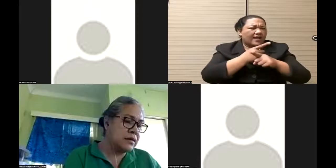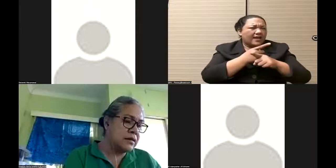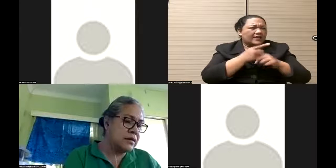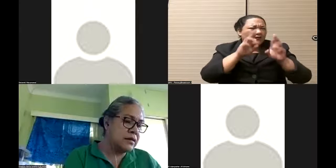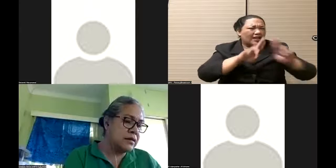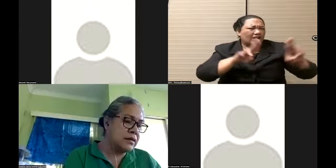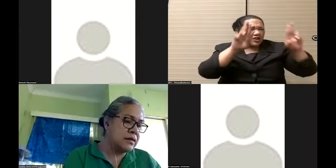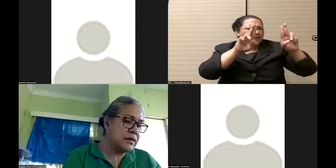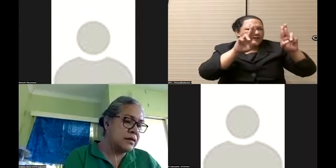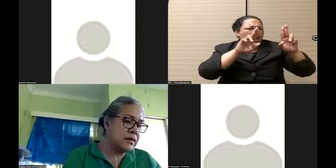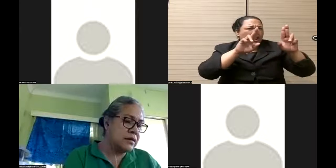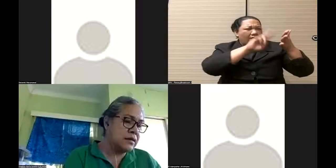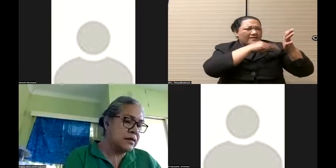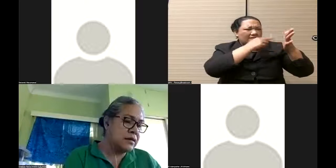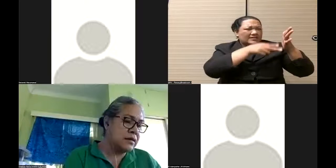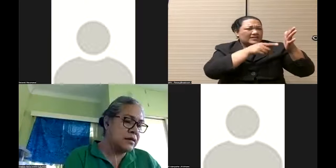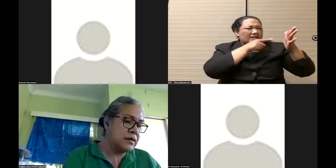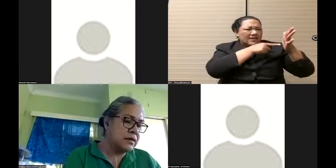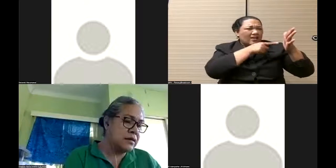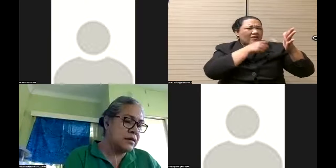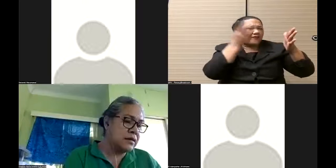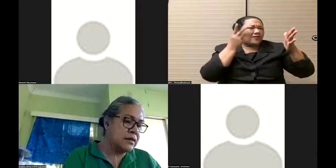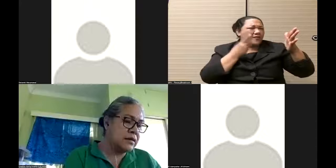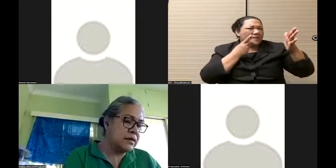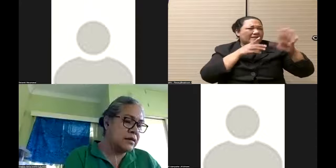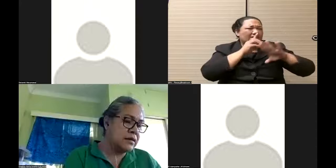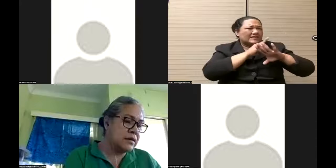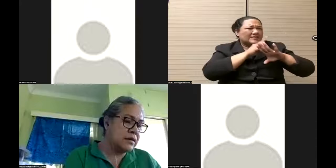very much committed to make sure of the